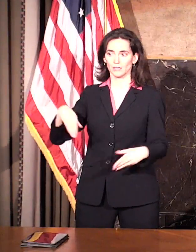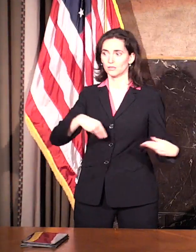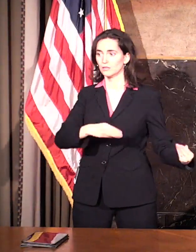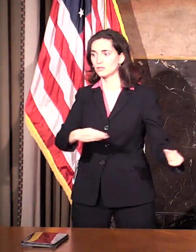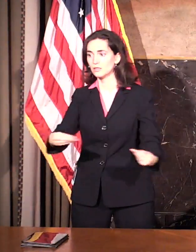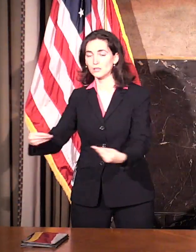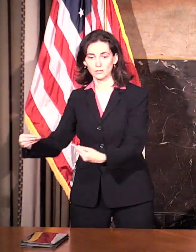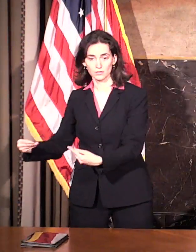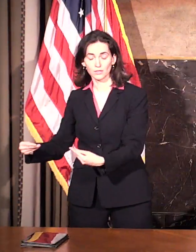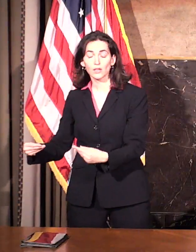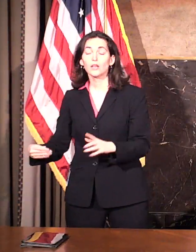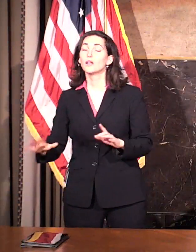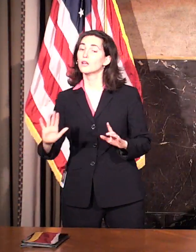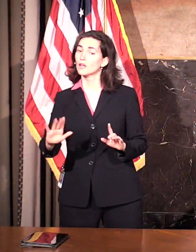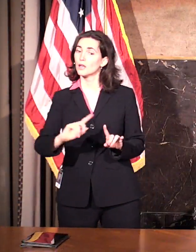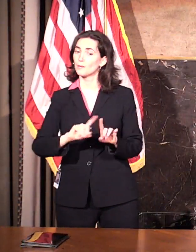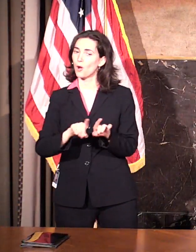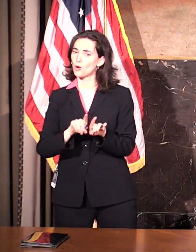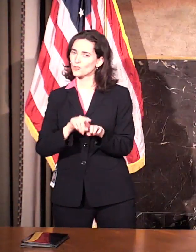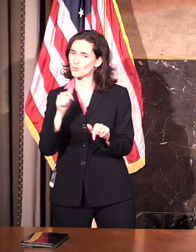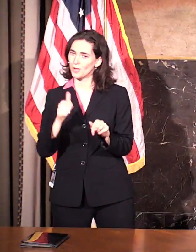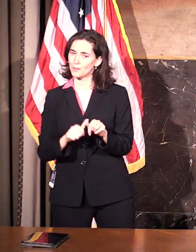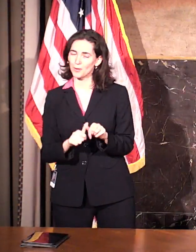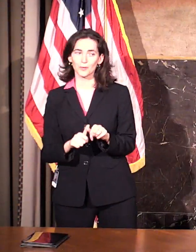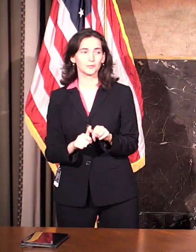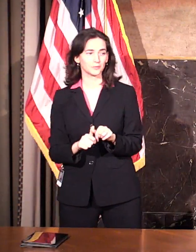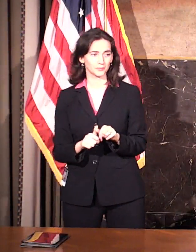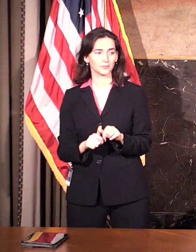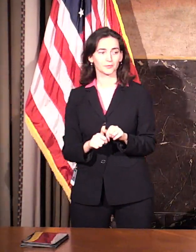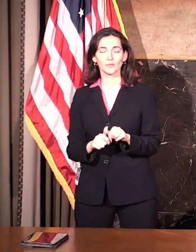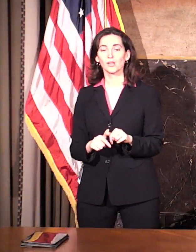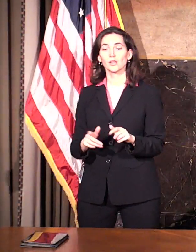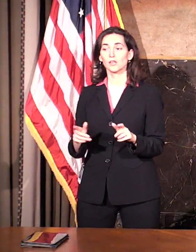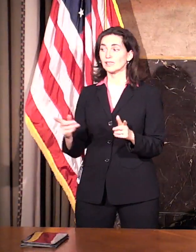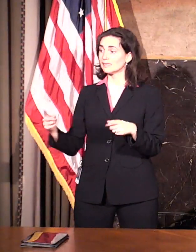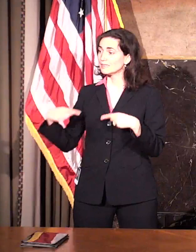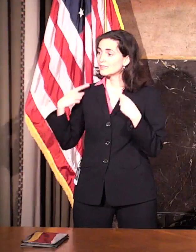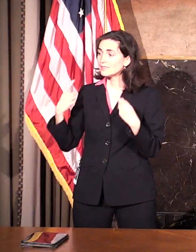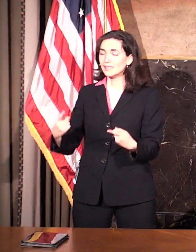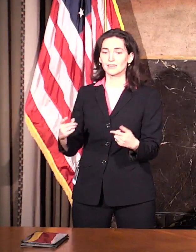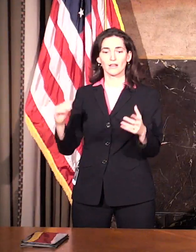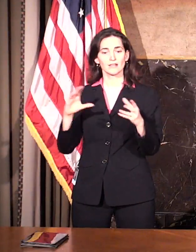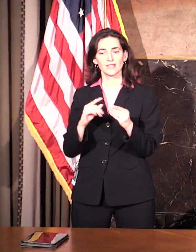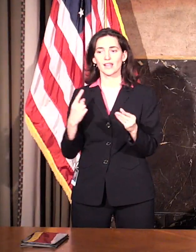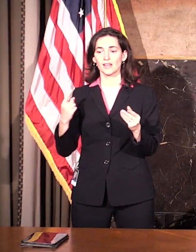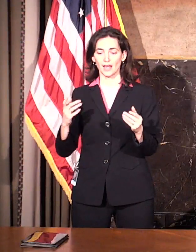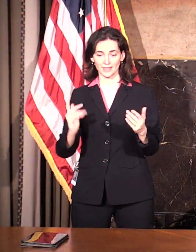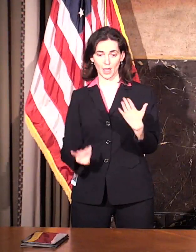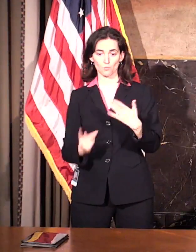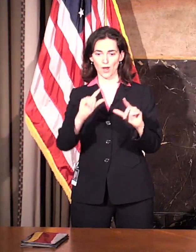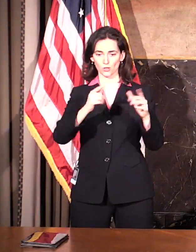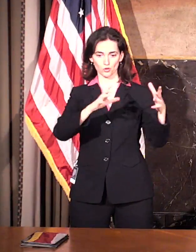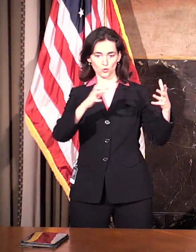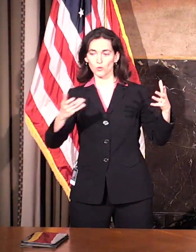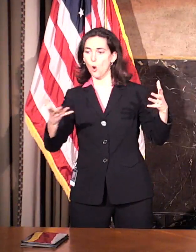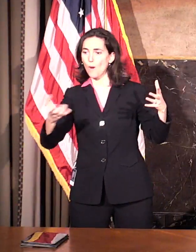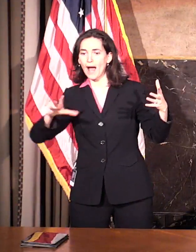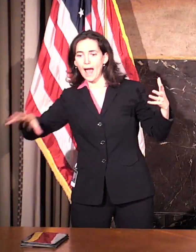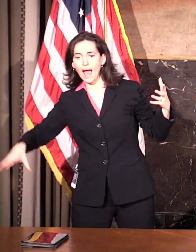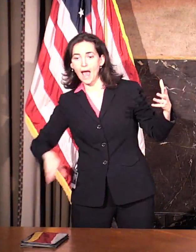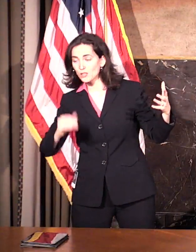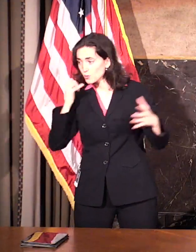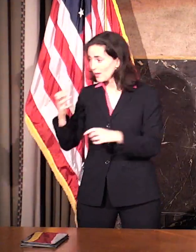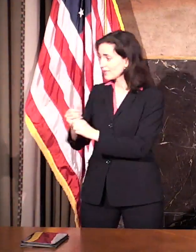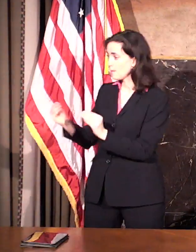also true that we've been saying we wanted to add people to the priority groups as we receive